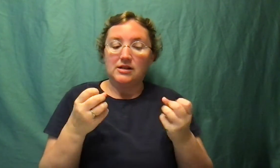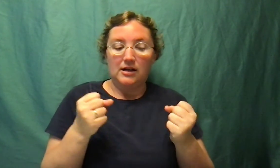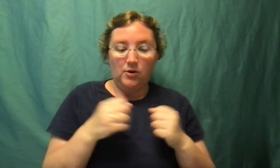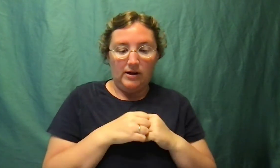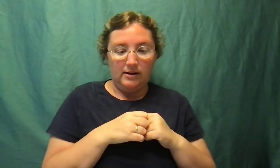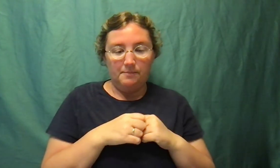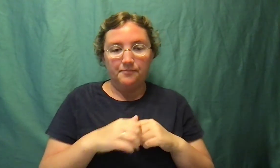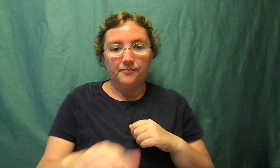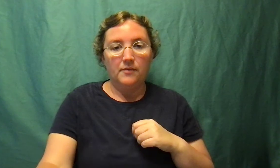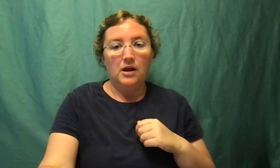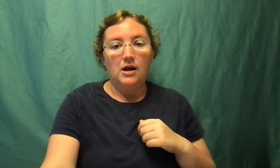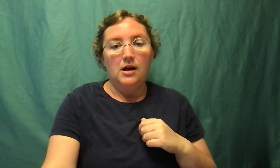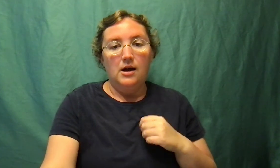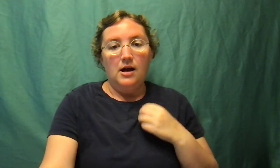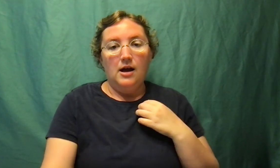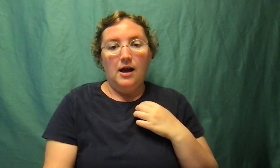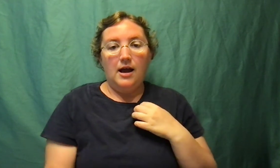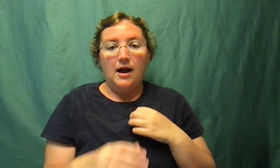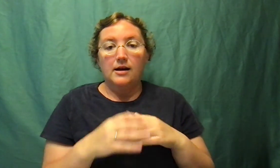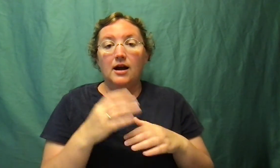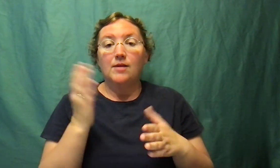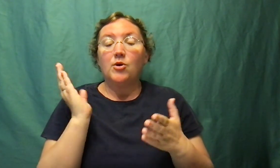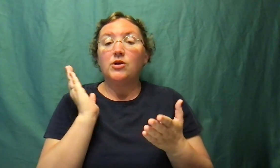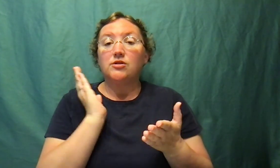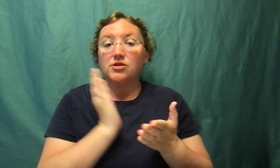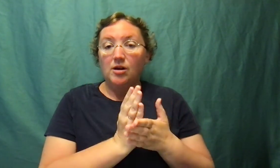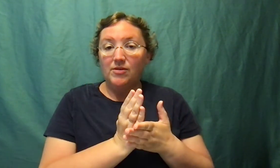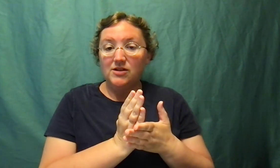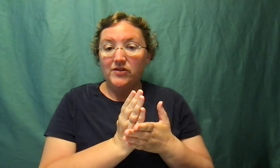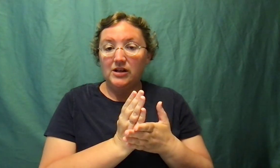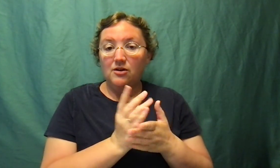sign it quickly. And I'm going to stop this video and